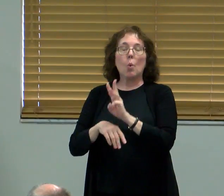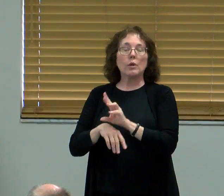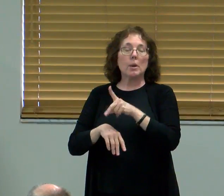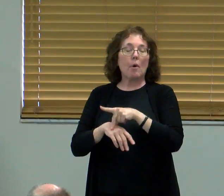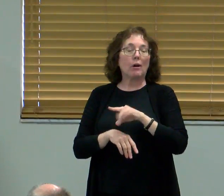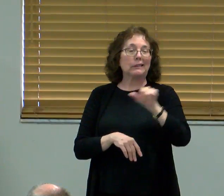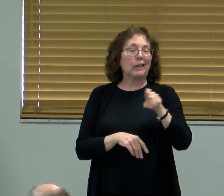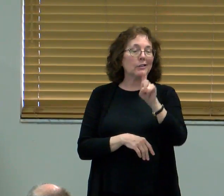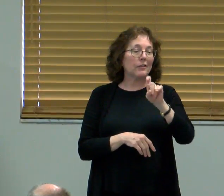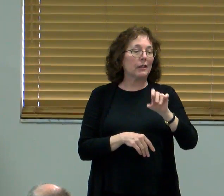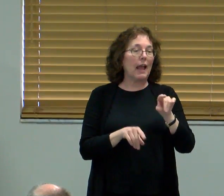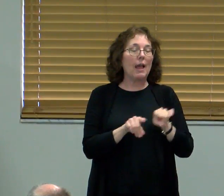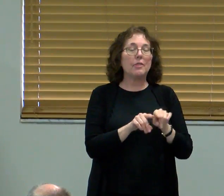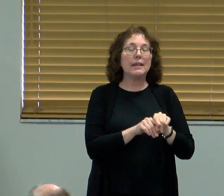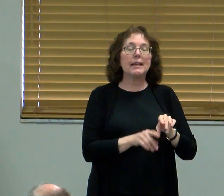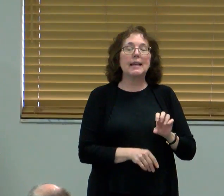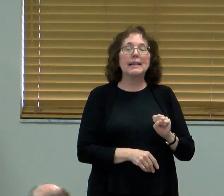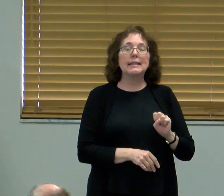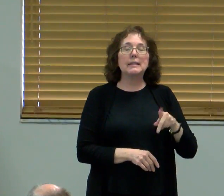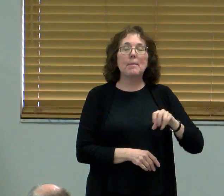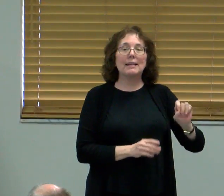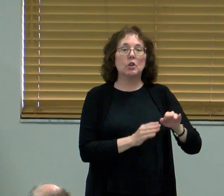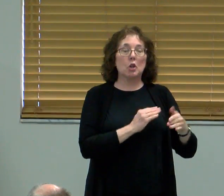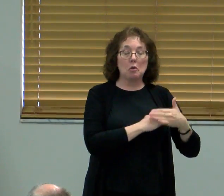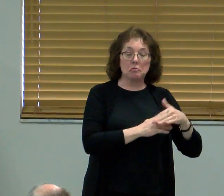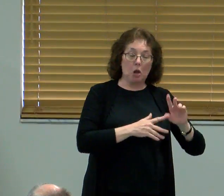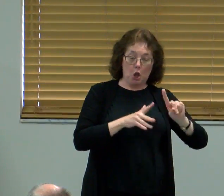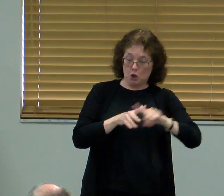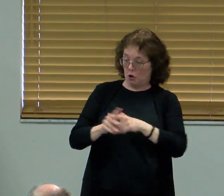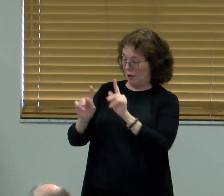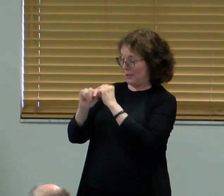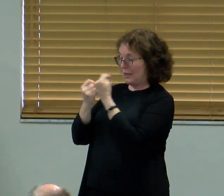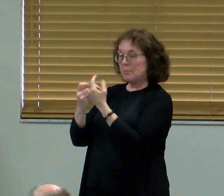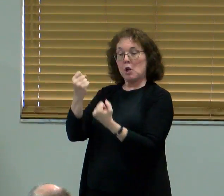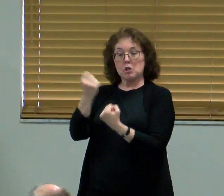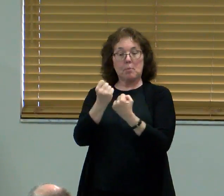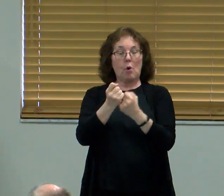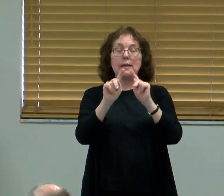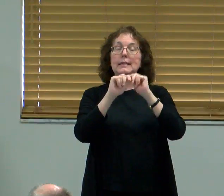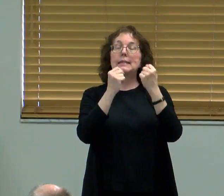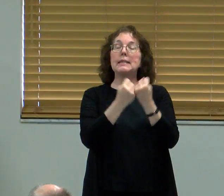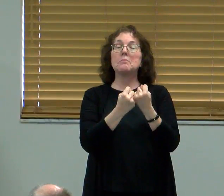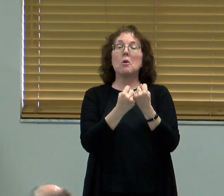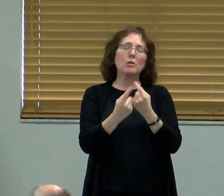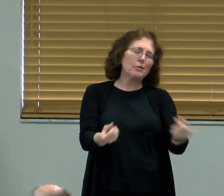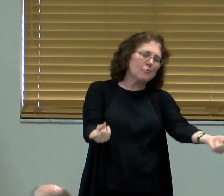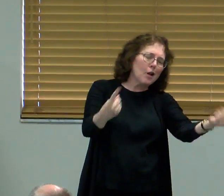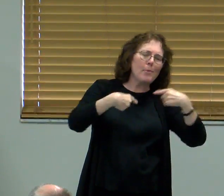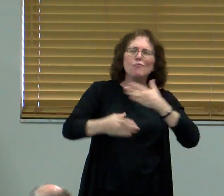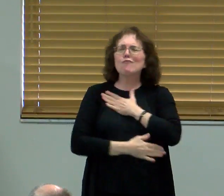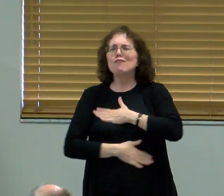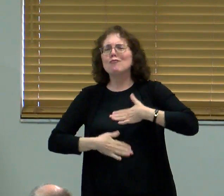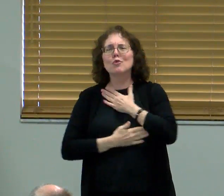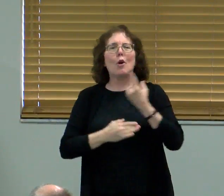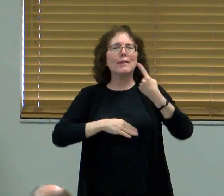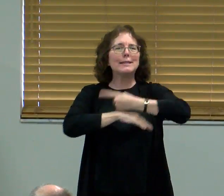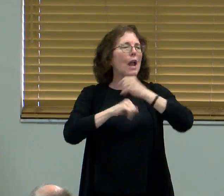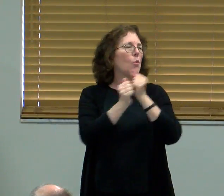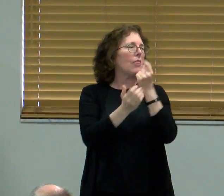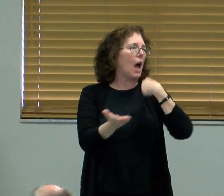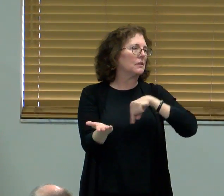Jacksonville, and the Space Coast. You can start a team, support a team that's already formed, or just come out and enjoy the day with